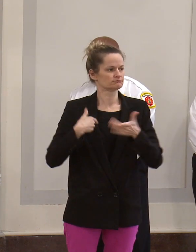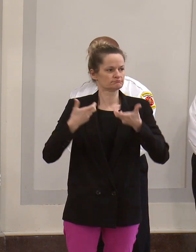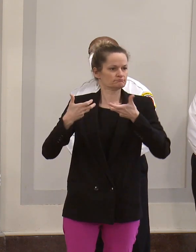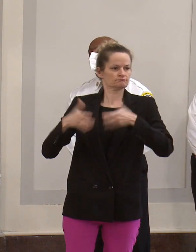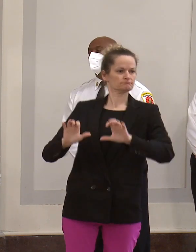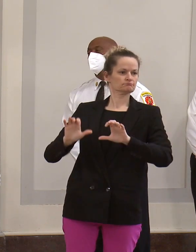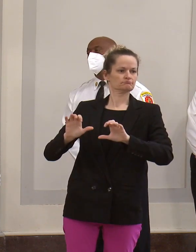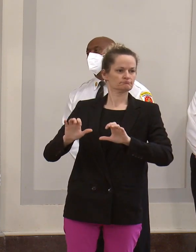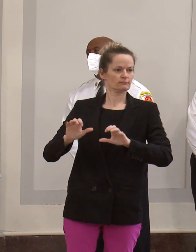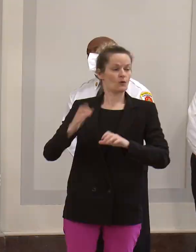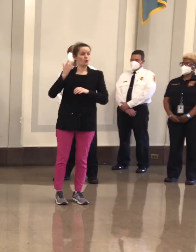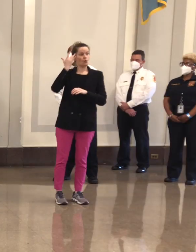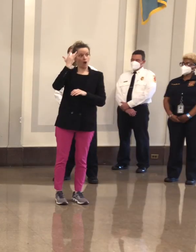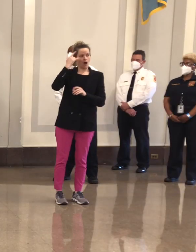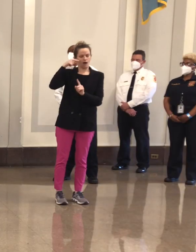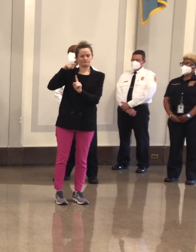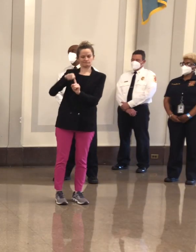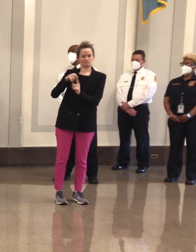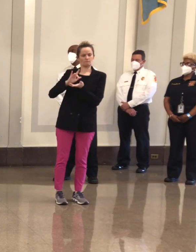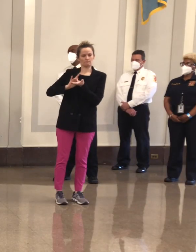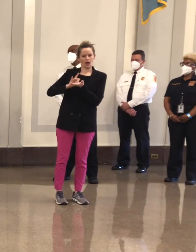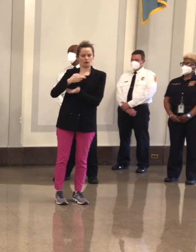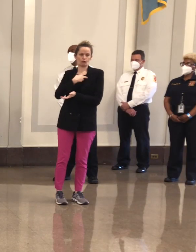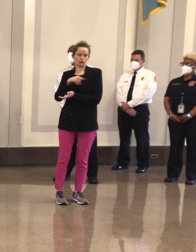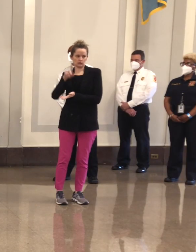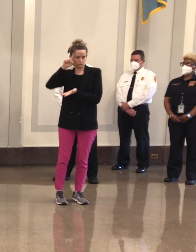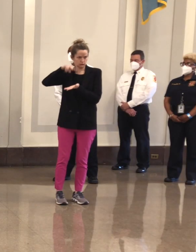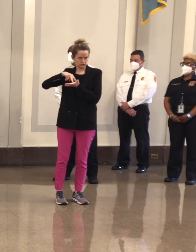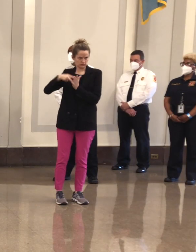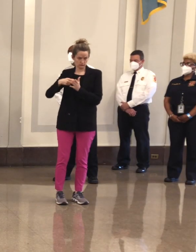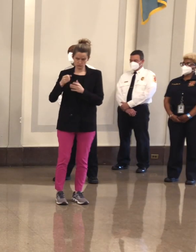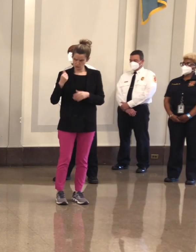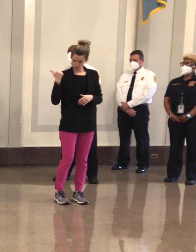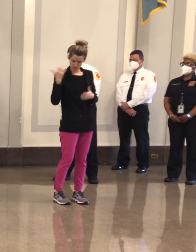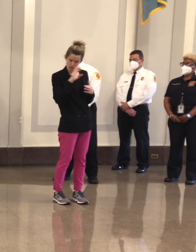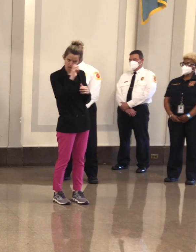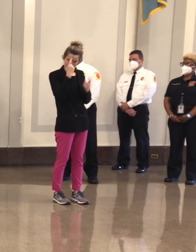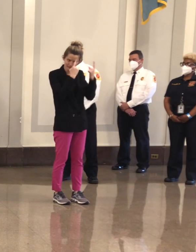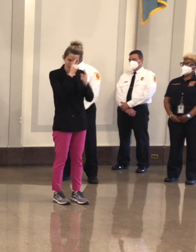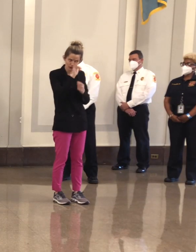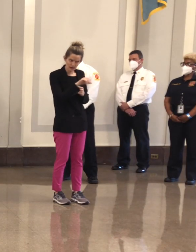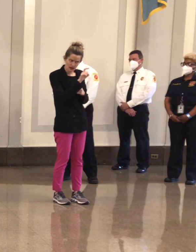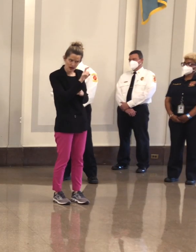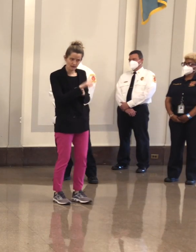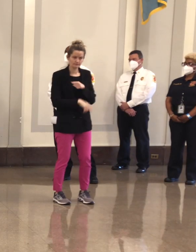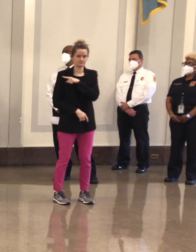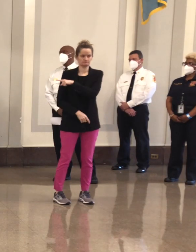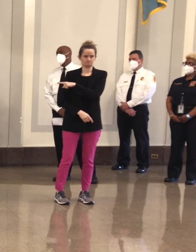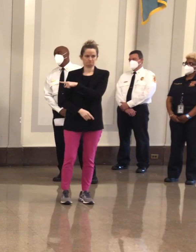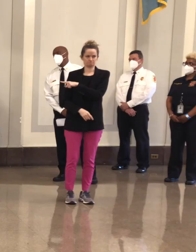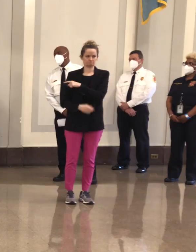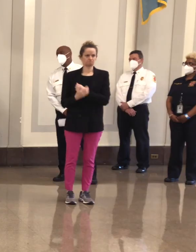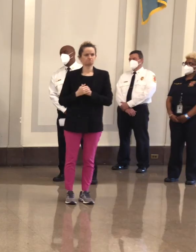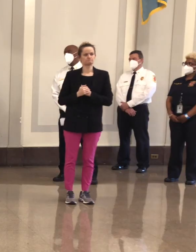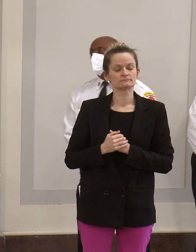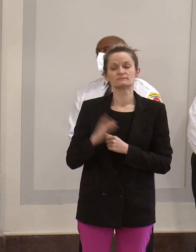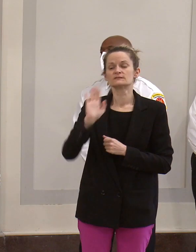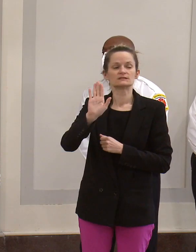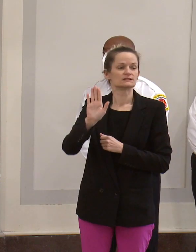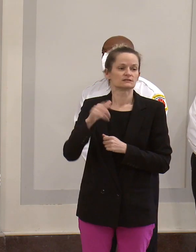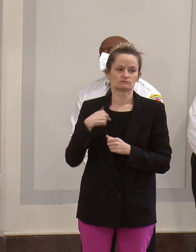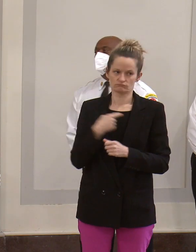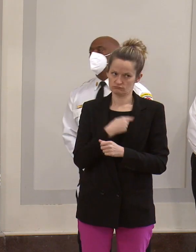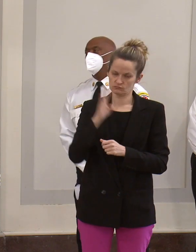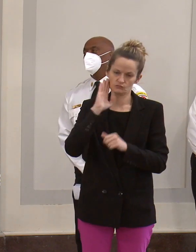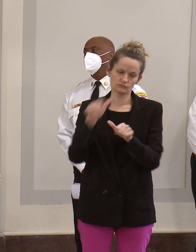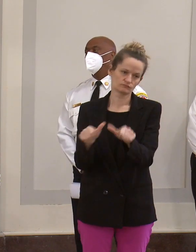exemptions to the testing? Are you reconsidering that at all? We are continuing down the path that we set forth, and